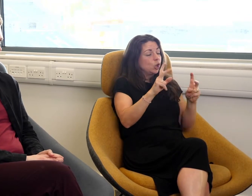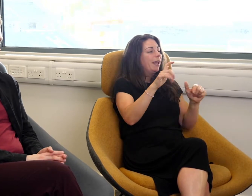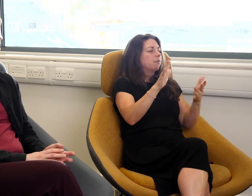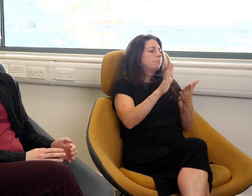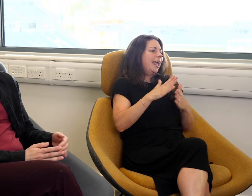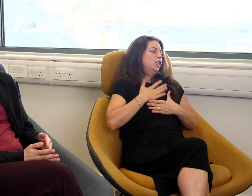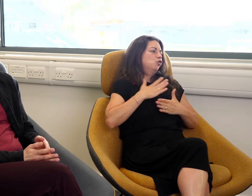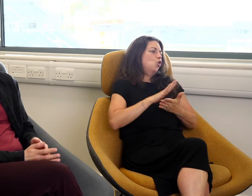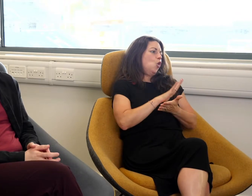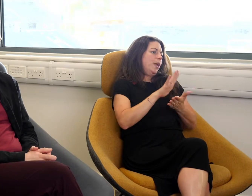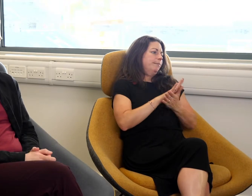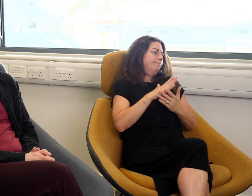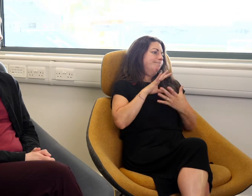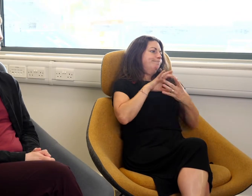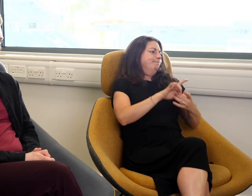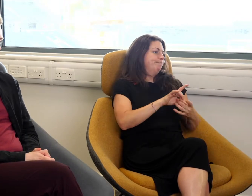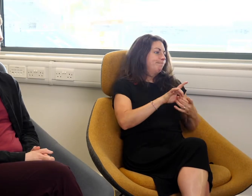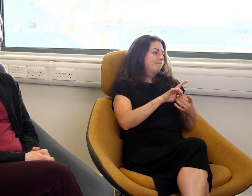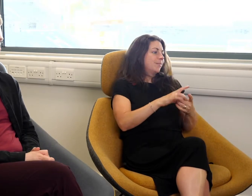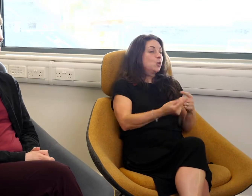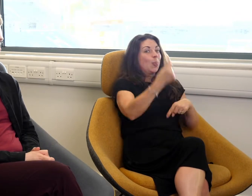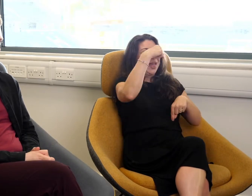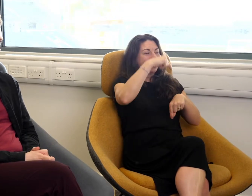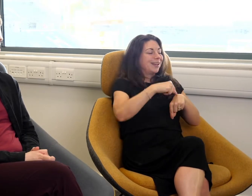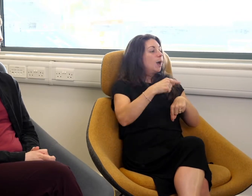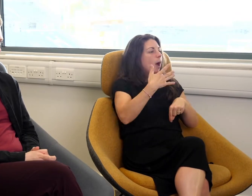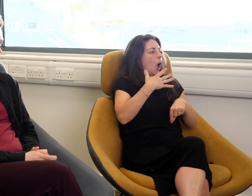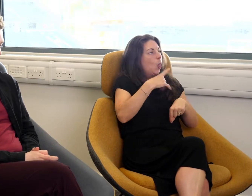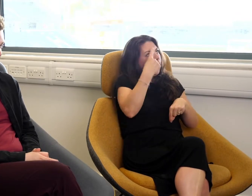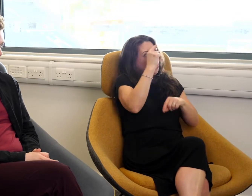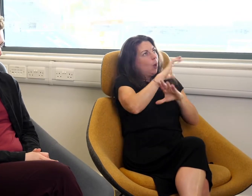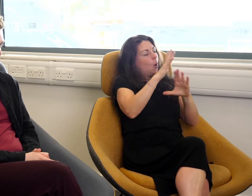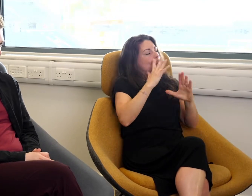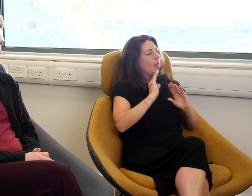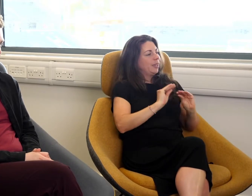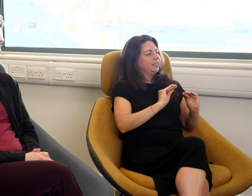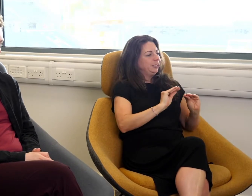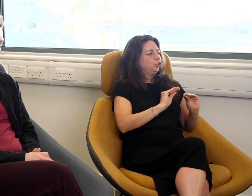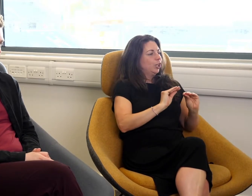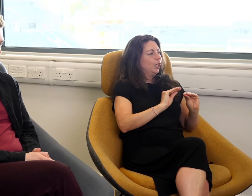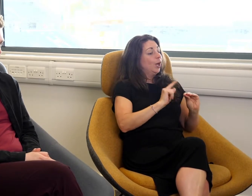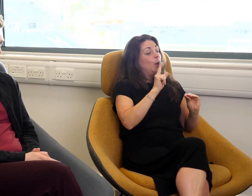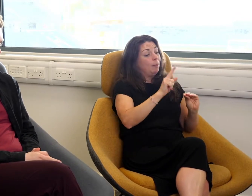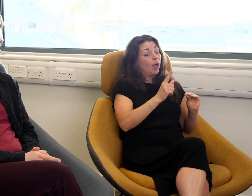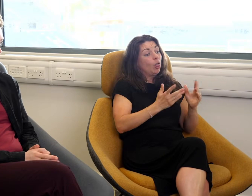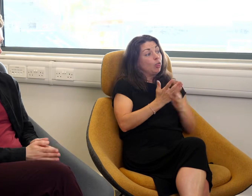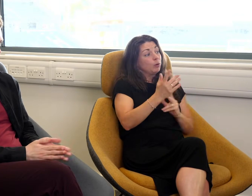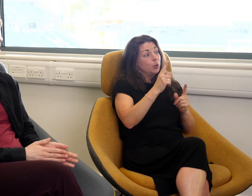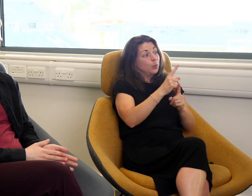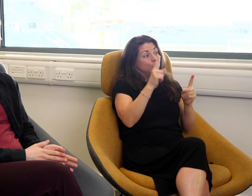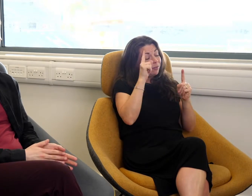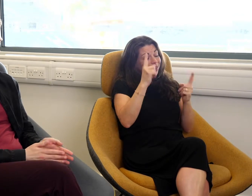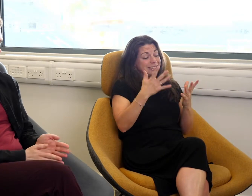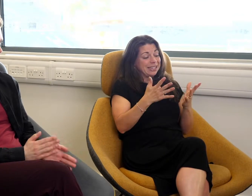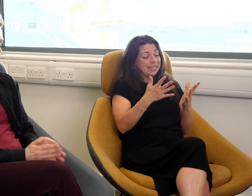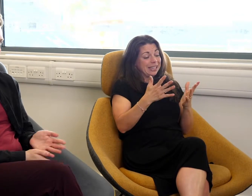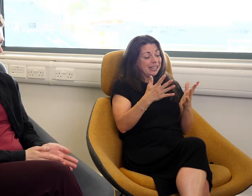say, I wanted to go down that route. But when I was at university, I discovered that actually the research aspect of it wasn't really something